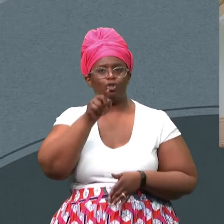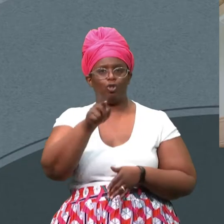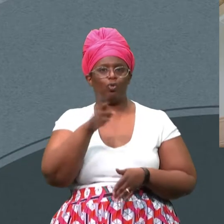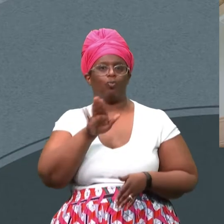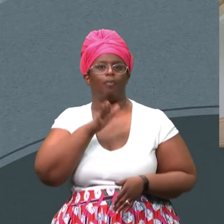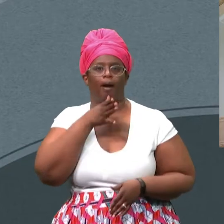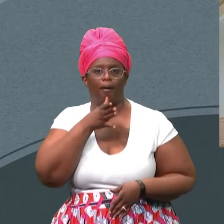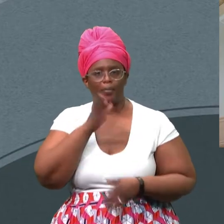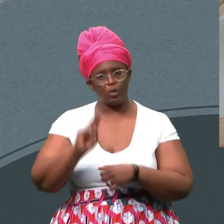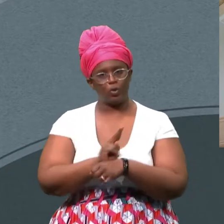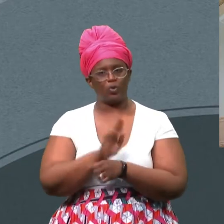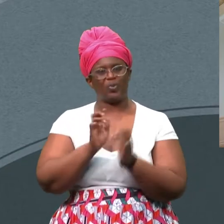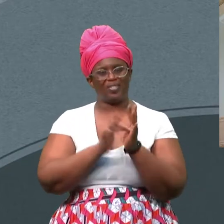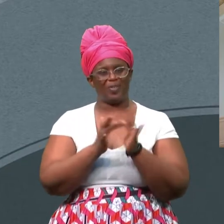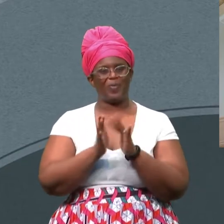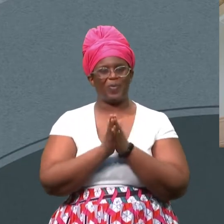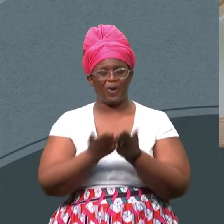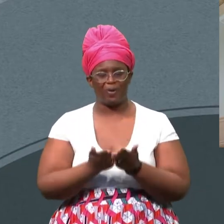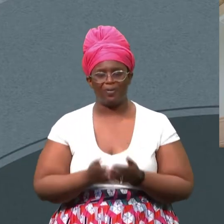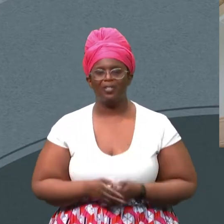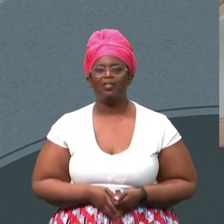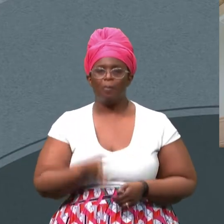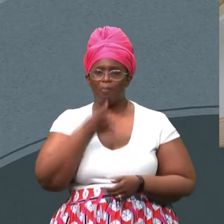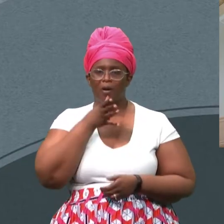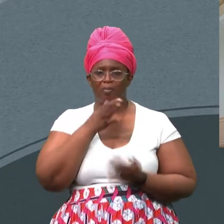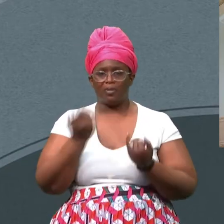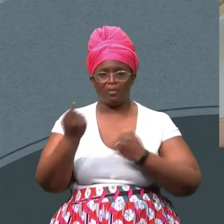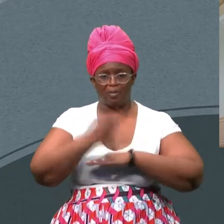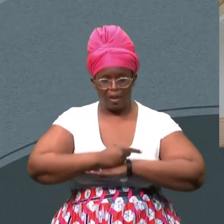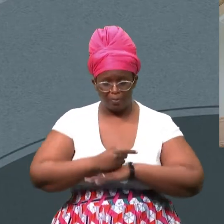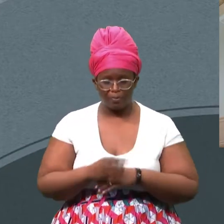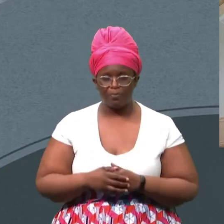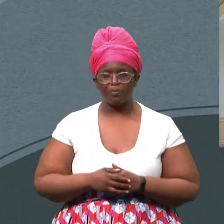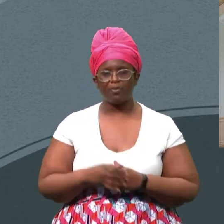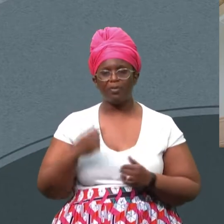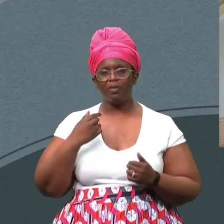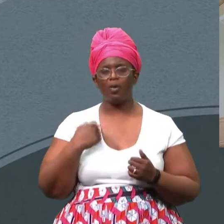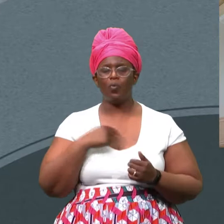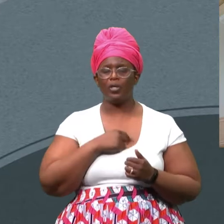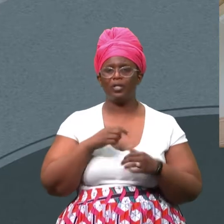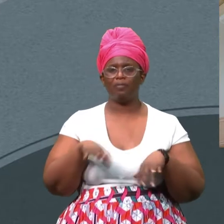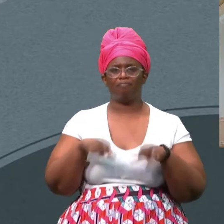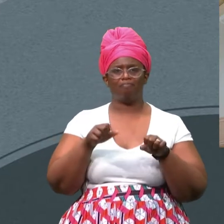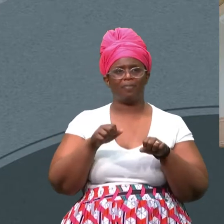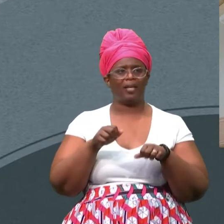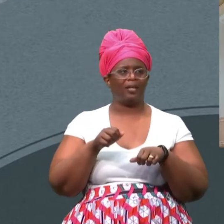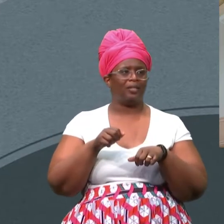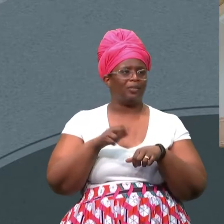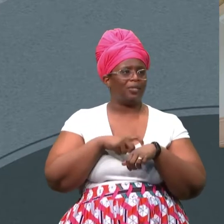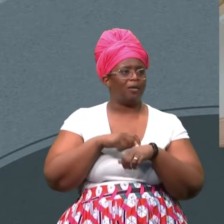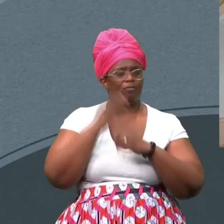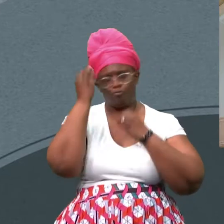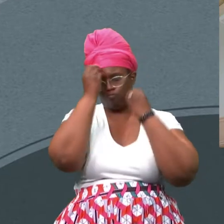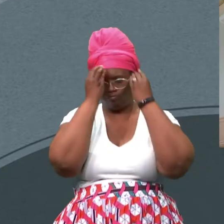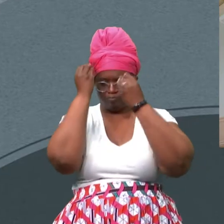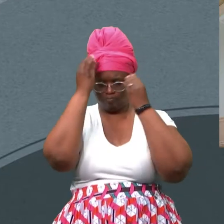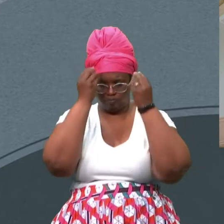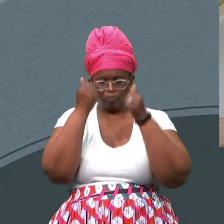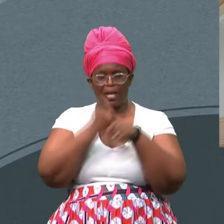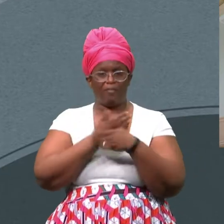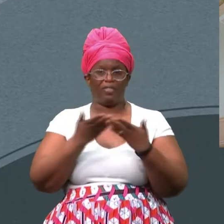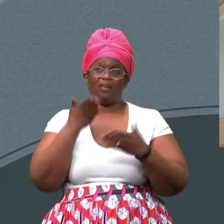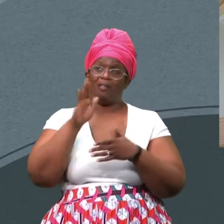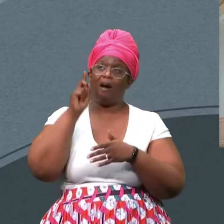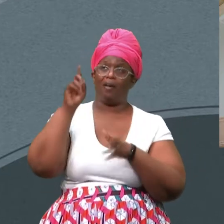God. So on this Mother's Day, as we begin taking a moment to reflect upon all that God has done, as I